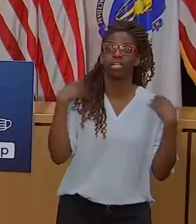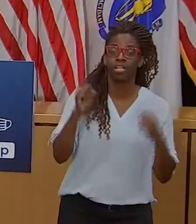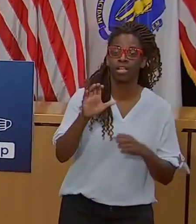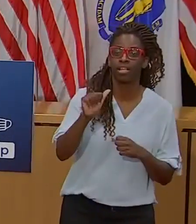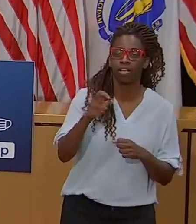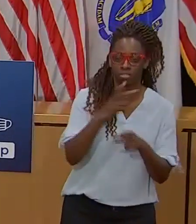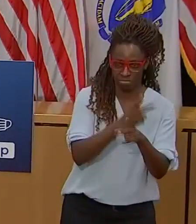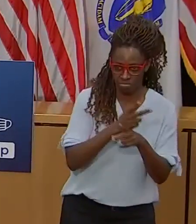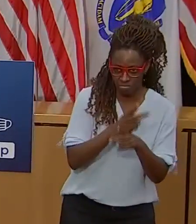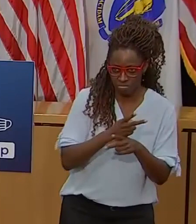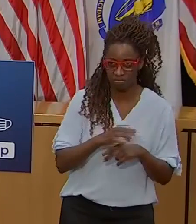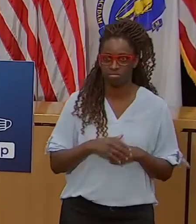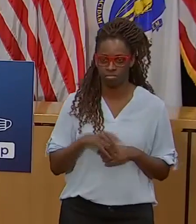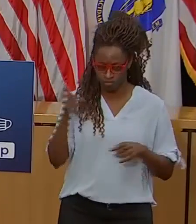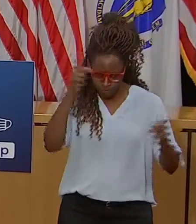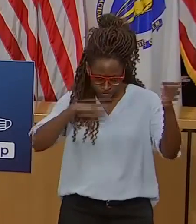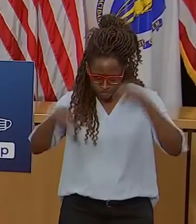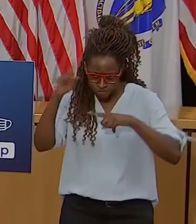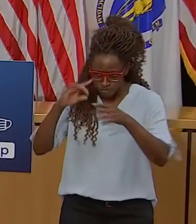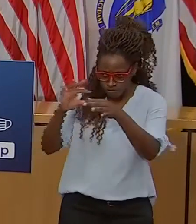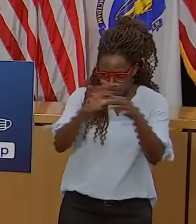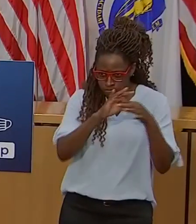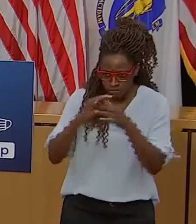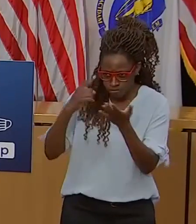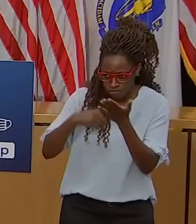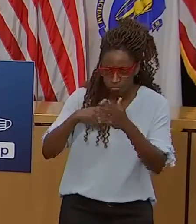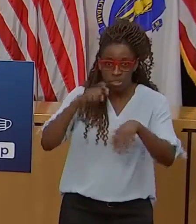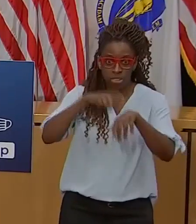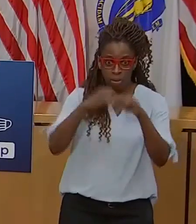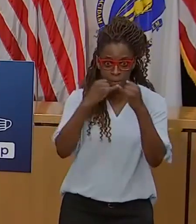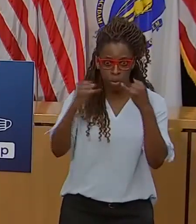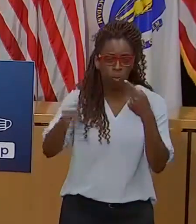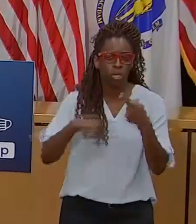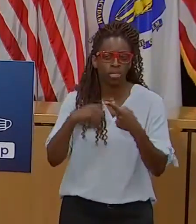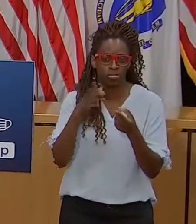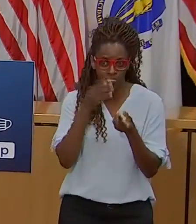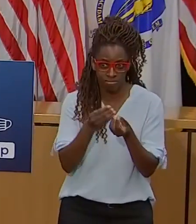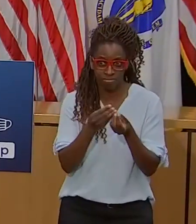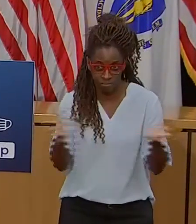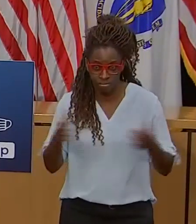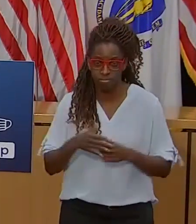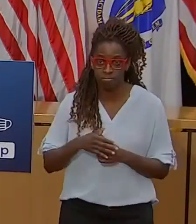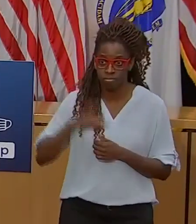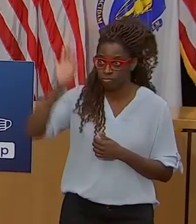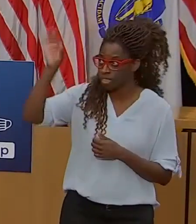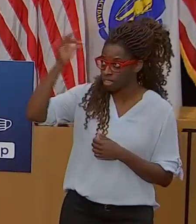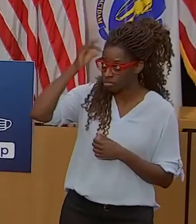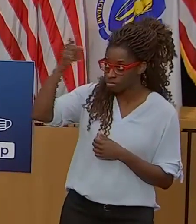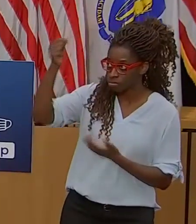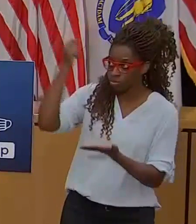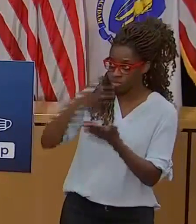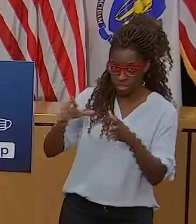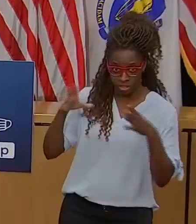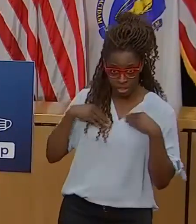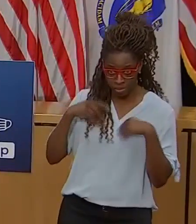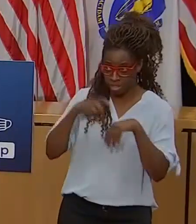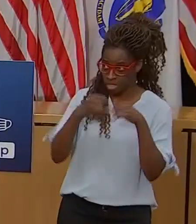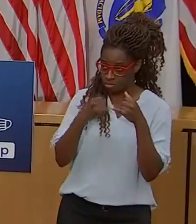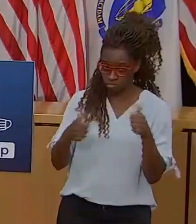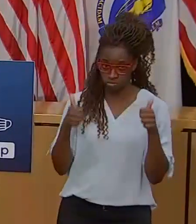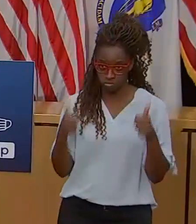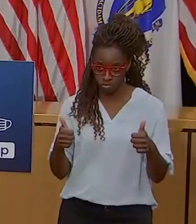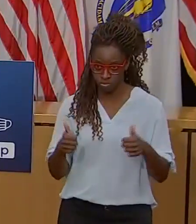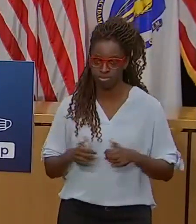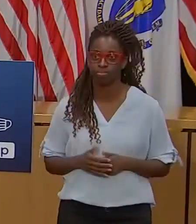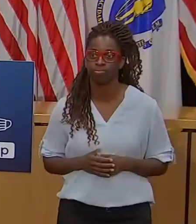COVID-19 vaccine distribution timeline that's been accepted by the federal government. It was pulled from frameworks that were developed by public health experts,